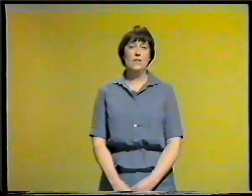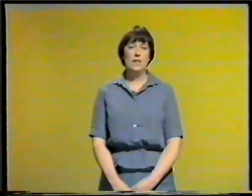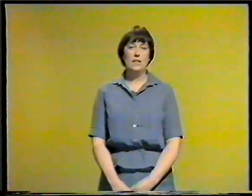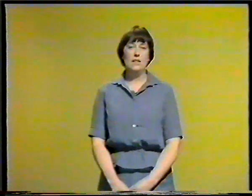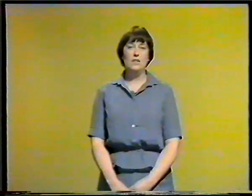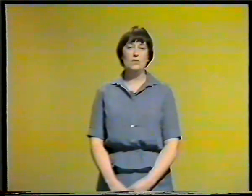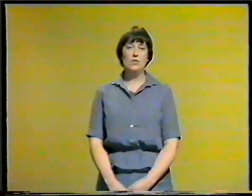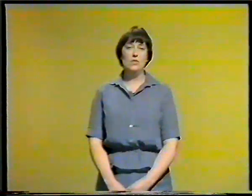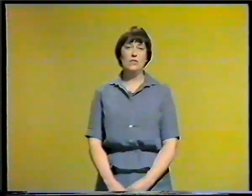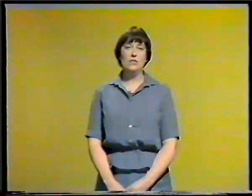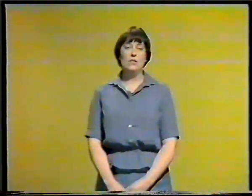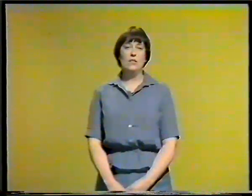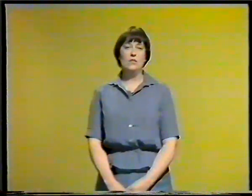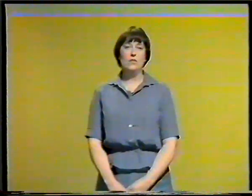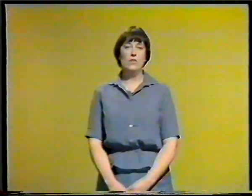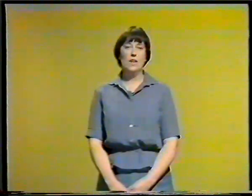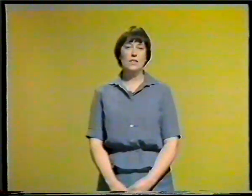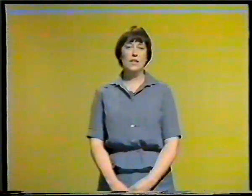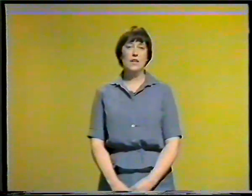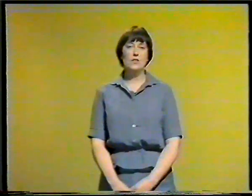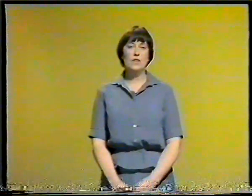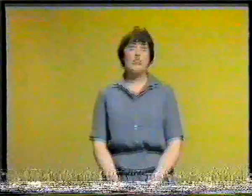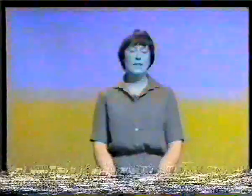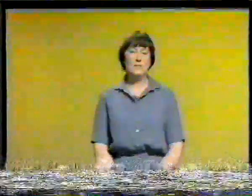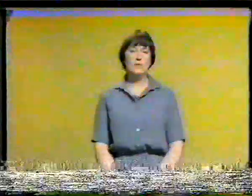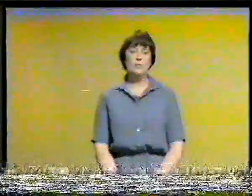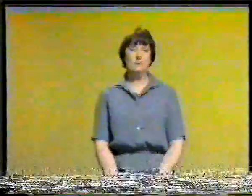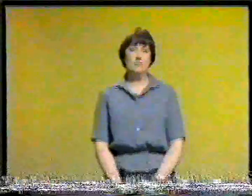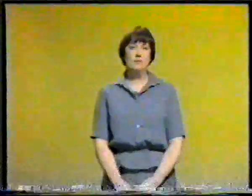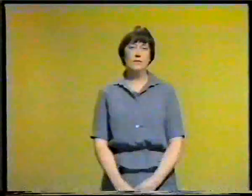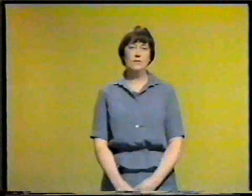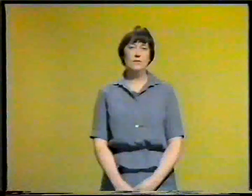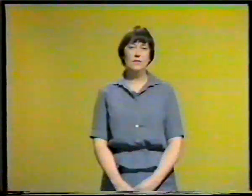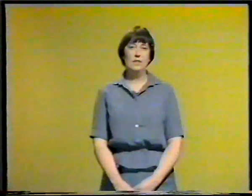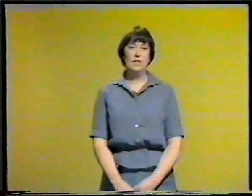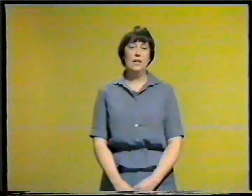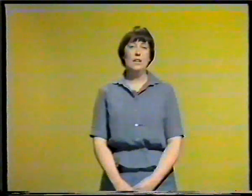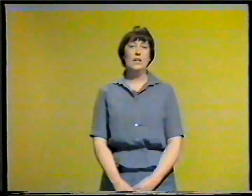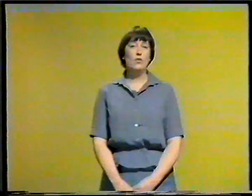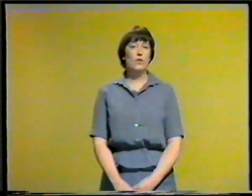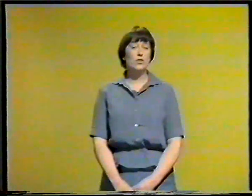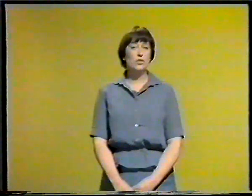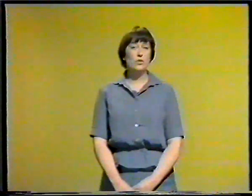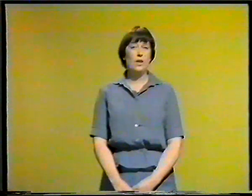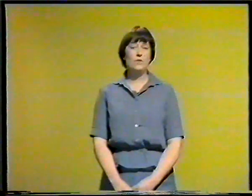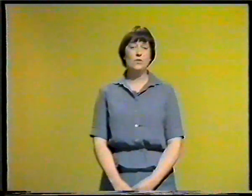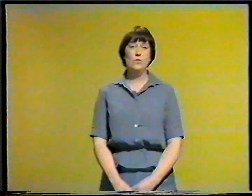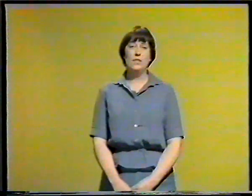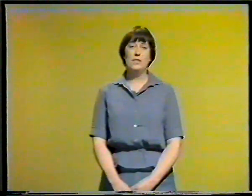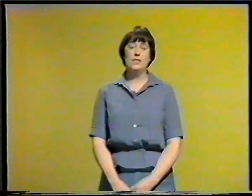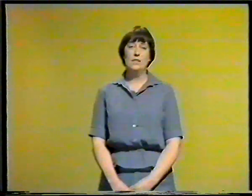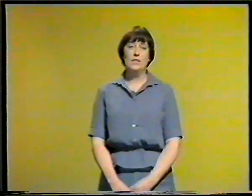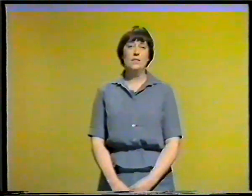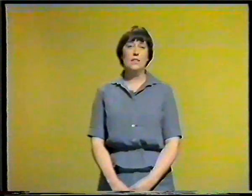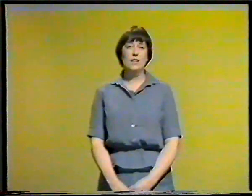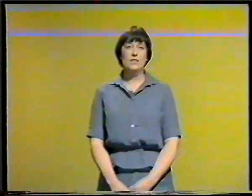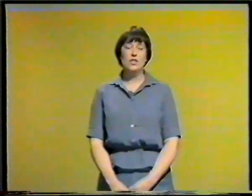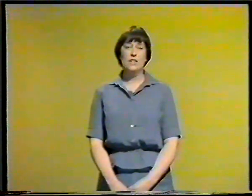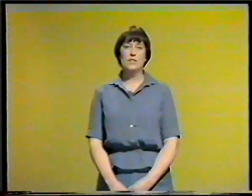Then introduce it into the correct stage for that level. If you are unsure how to do this, then I suggest